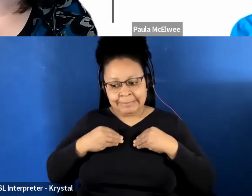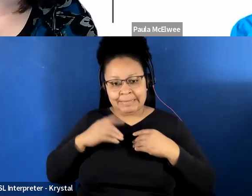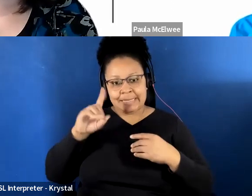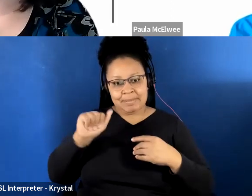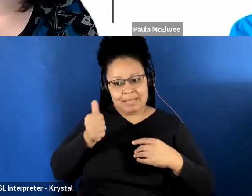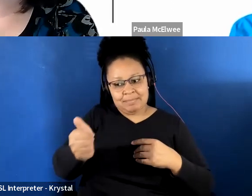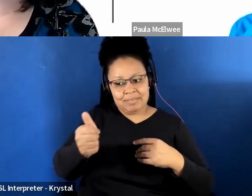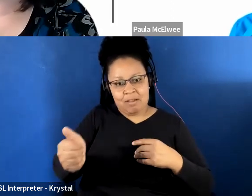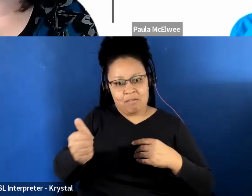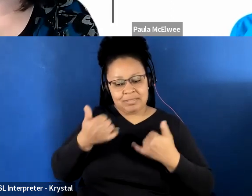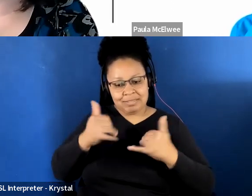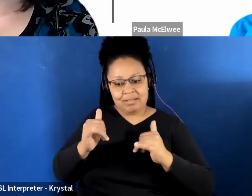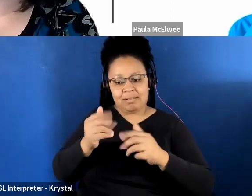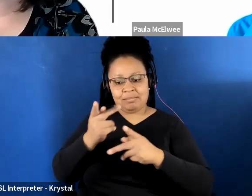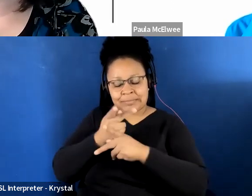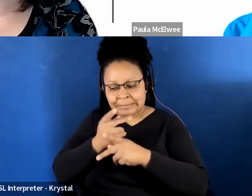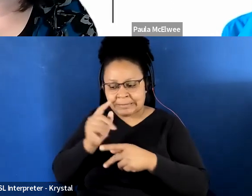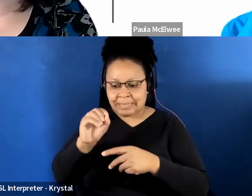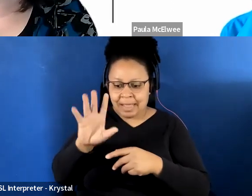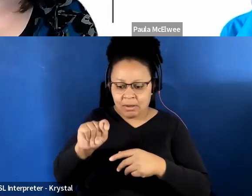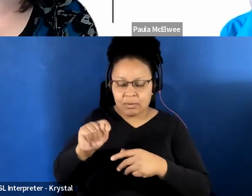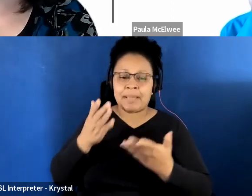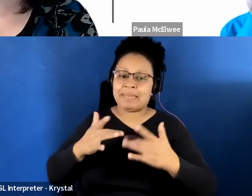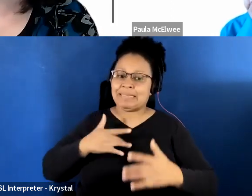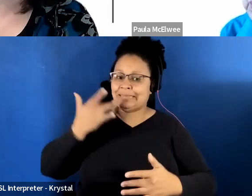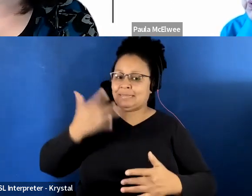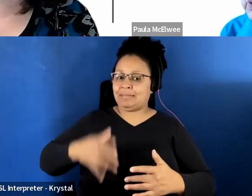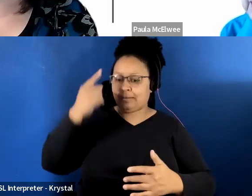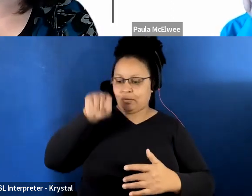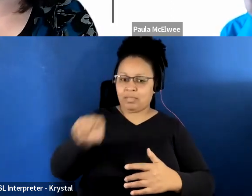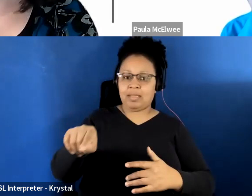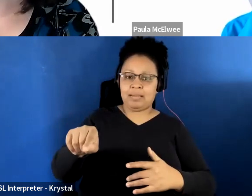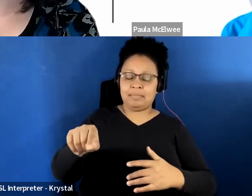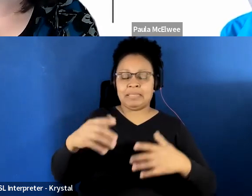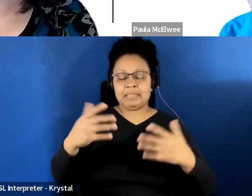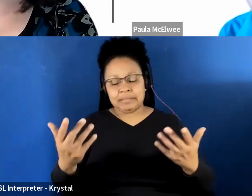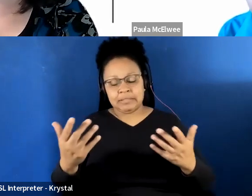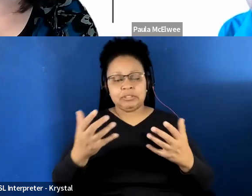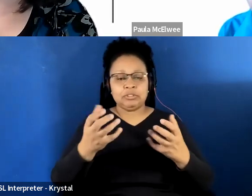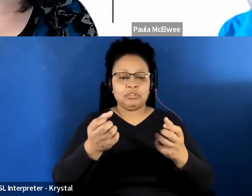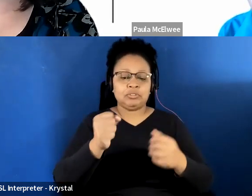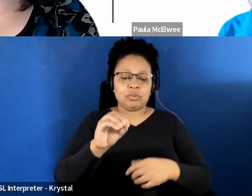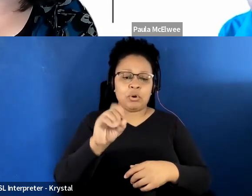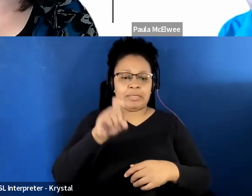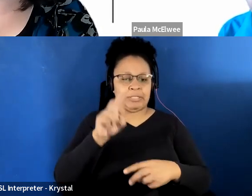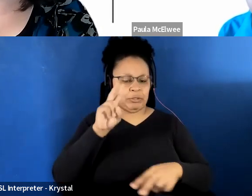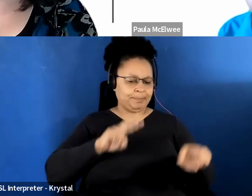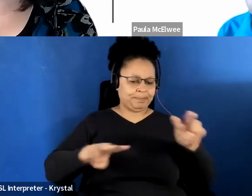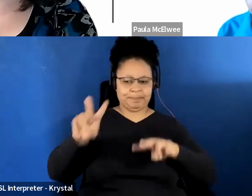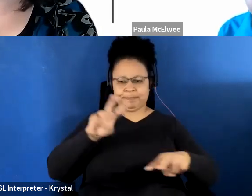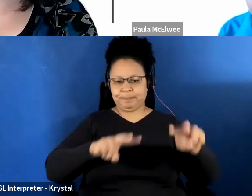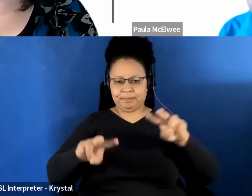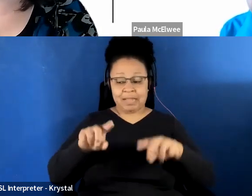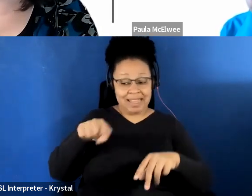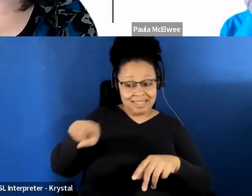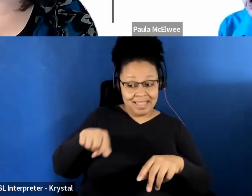in that stage. It may be a very sensitive situation for them. So you just kind of have to judge, would they be